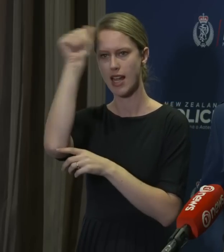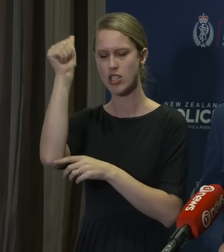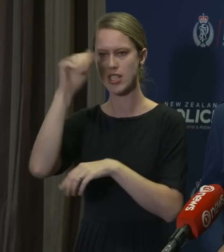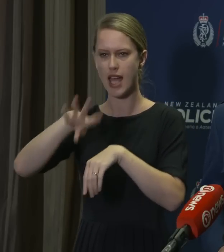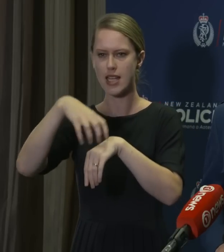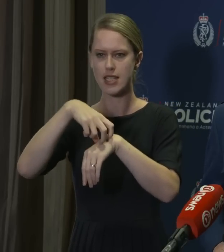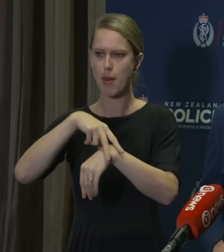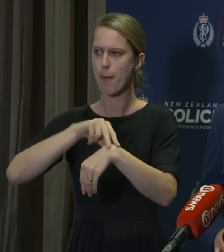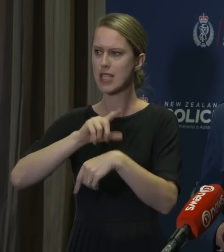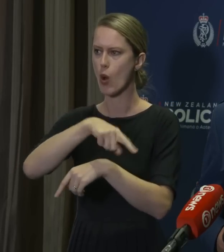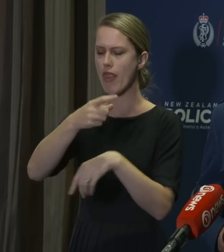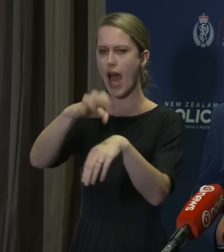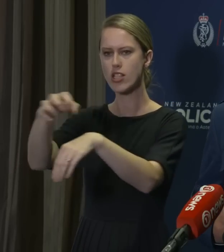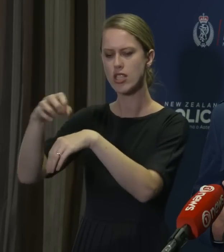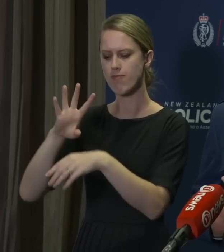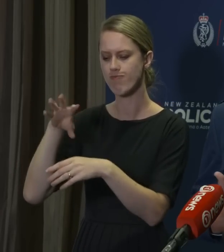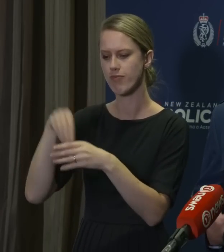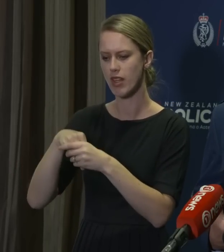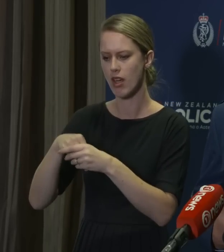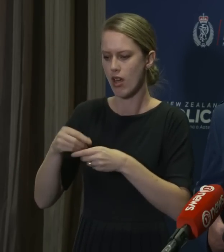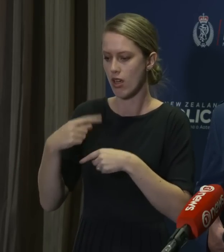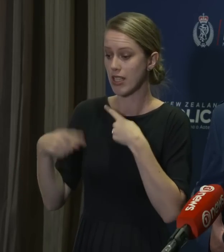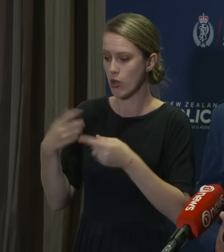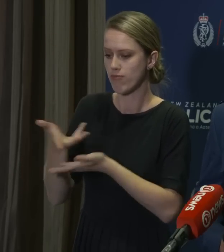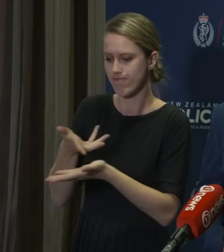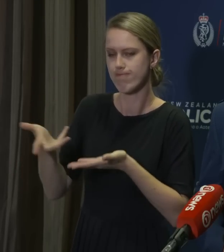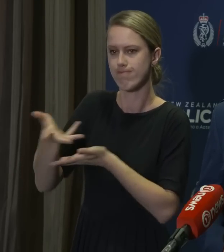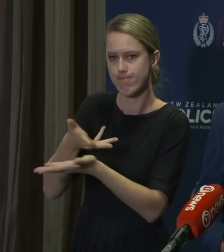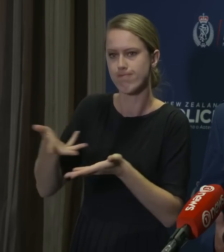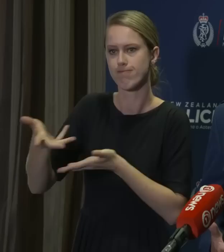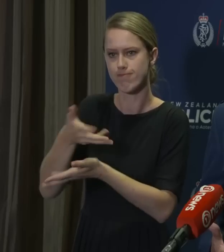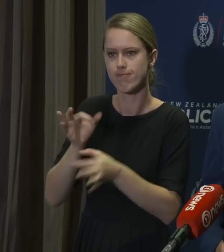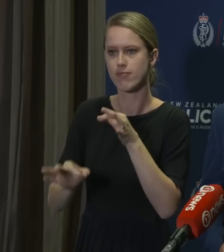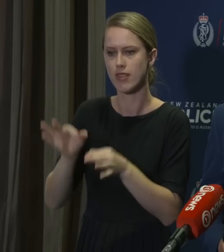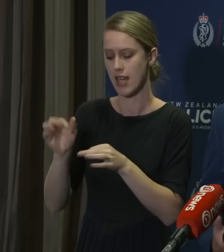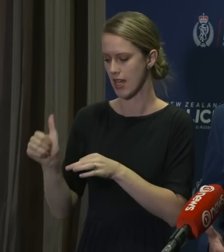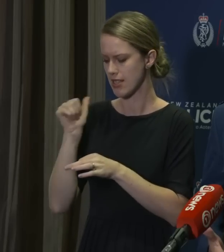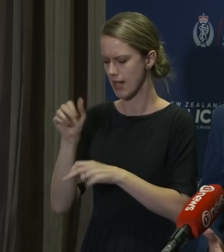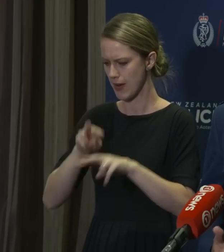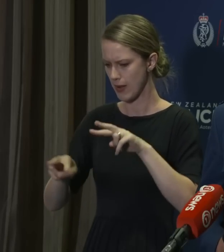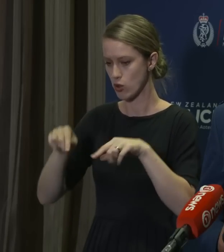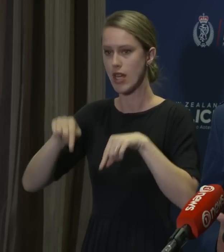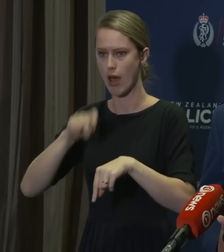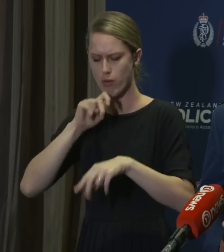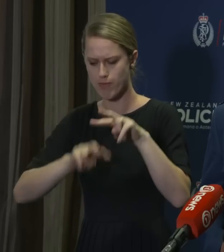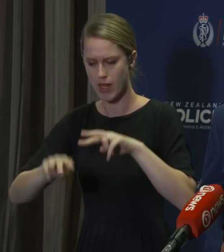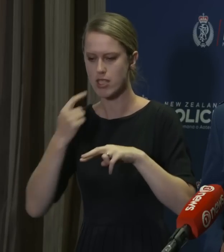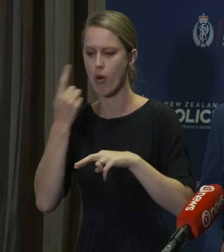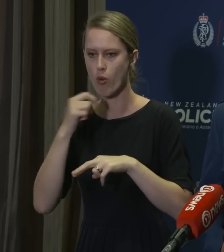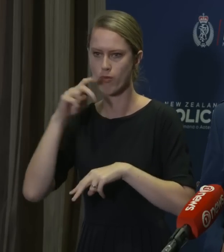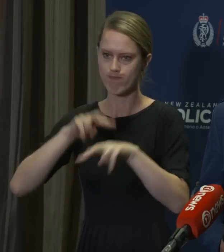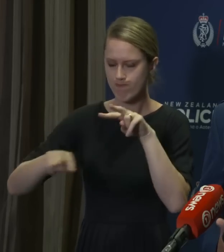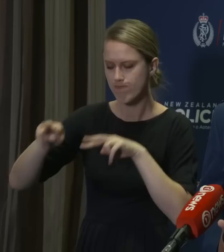police and other agencies. We're discussing that as we speak. We looked at it yesterday, we'll look at it today, and we'll look at it